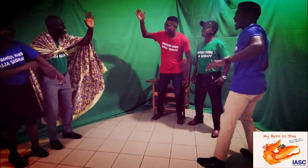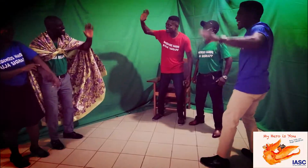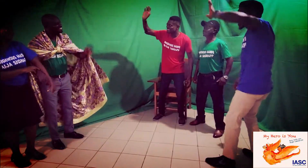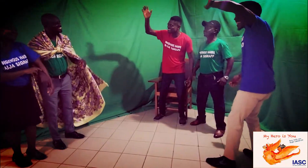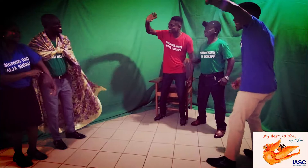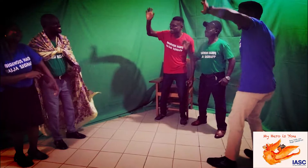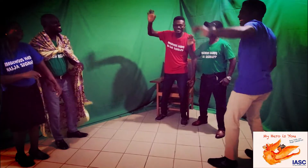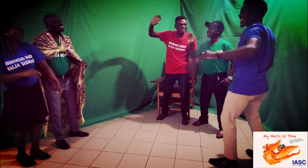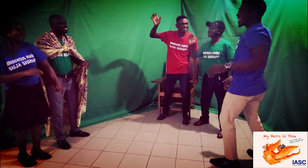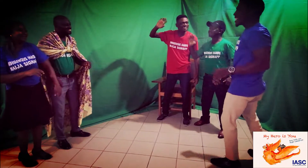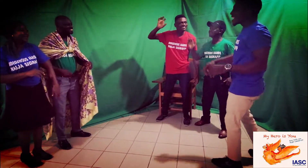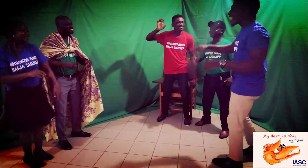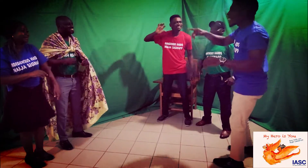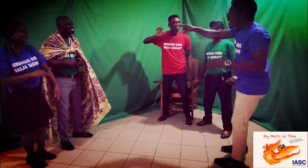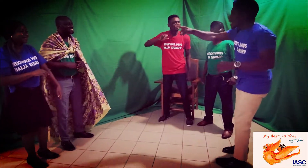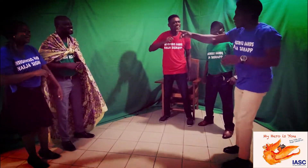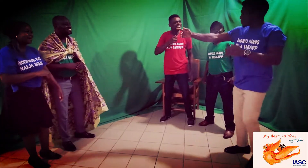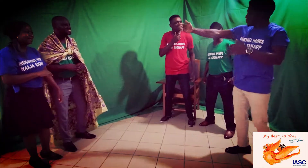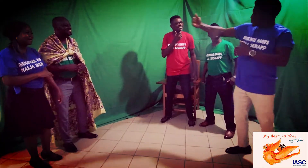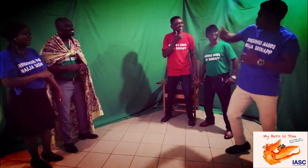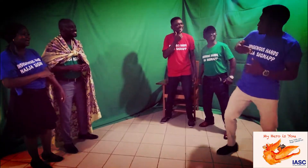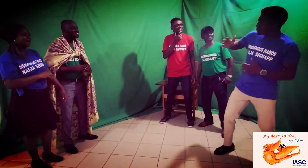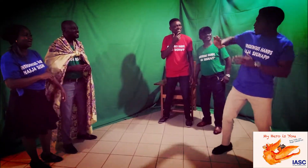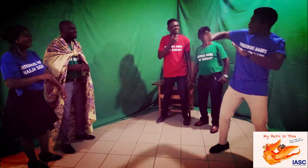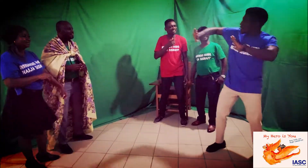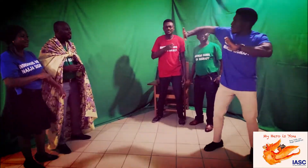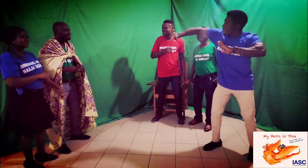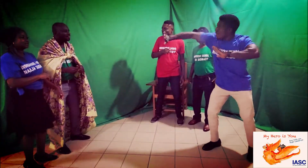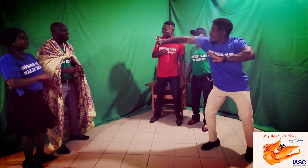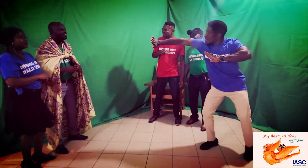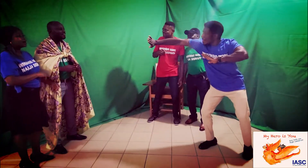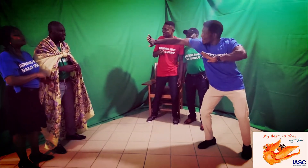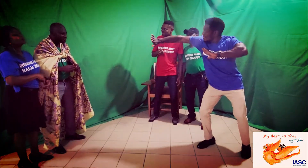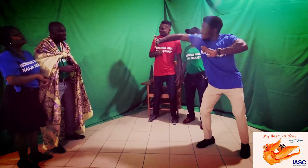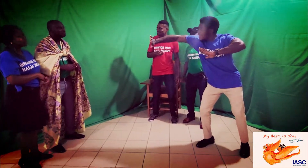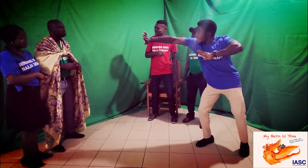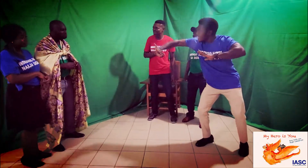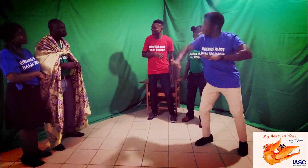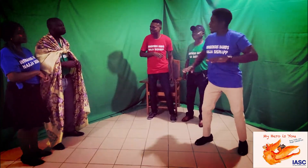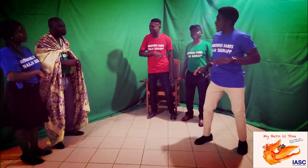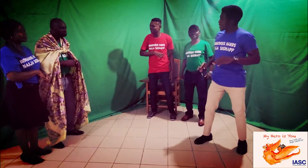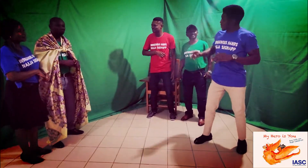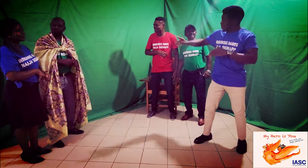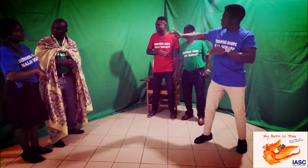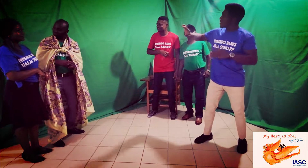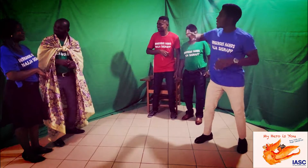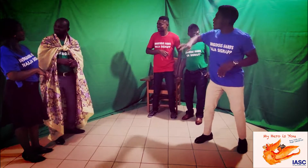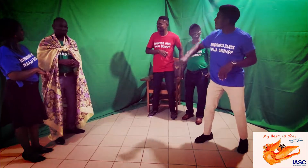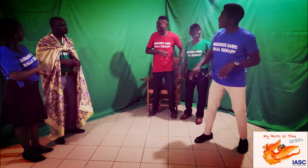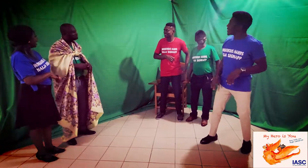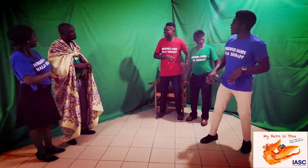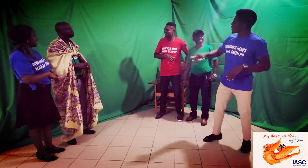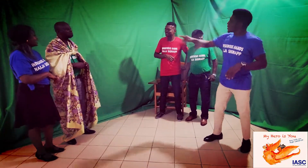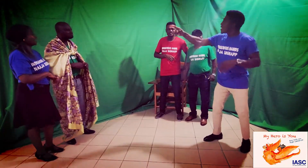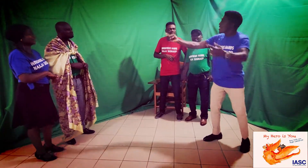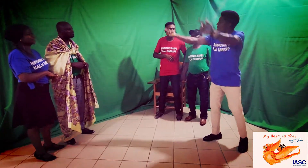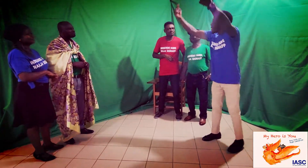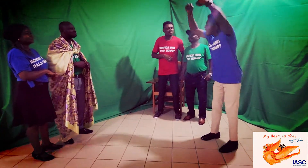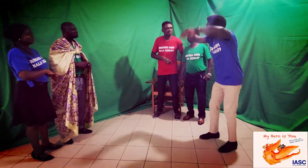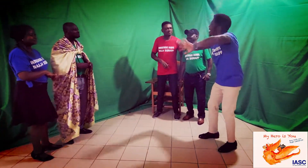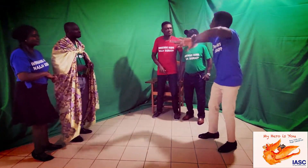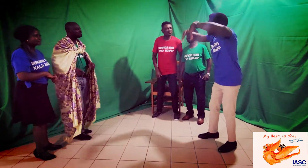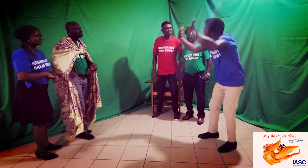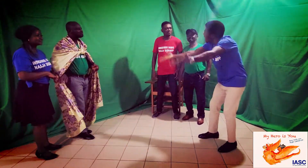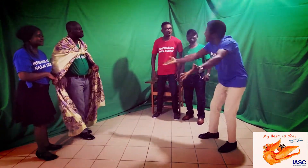Salem, cried one of the boys. What are you doing here? Sorry, we can't come